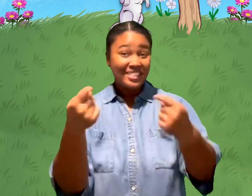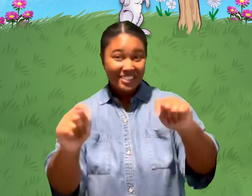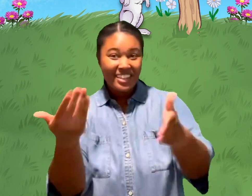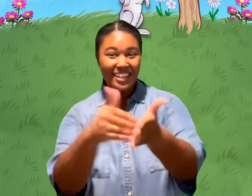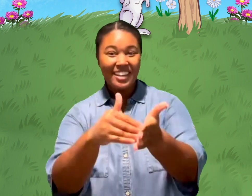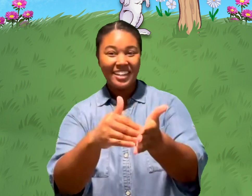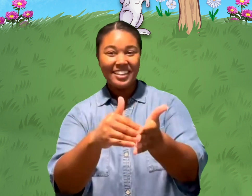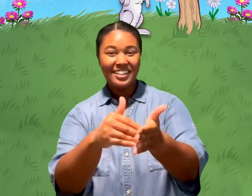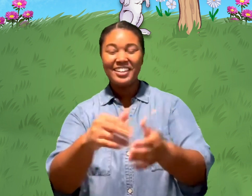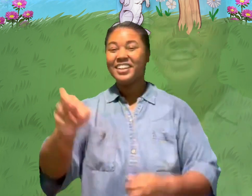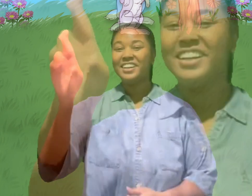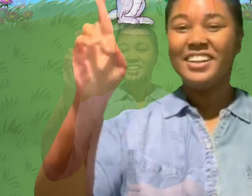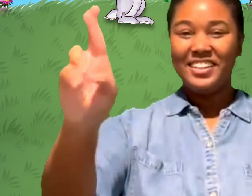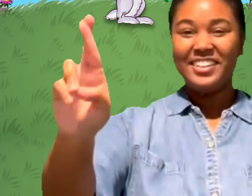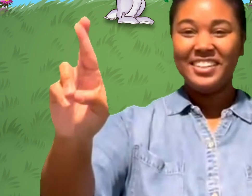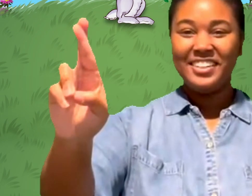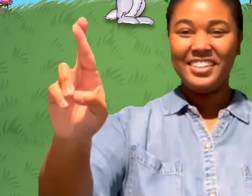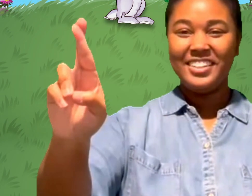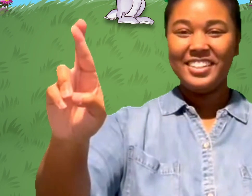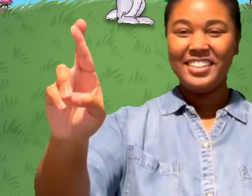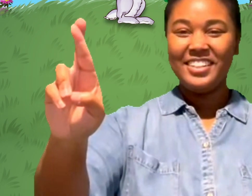Let's try again. R.